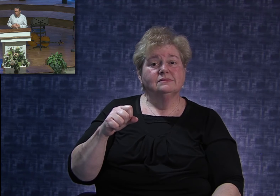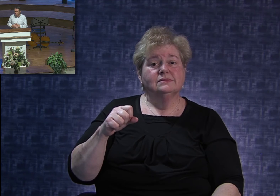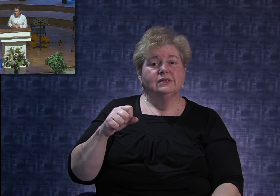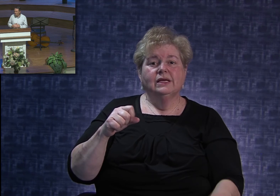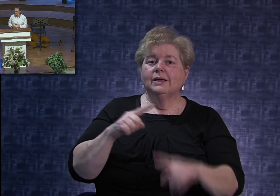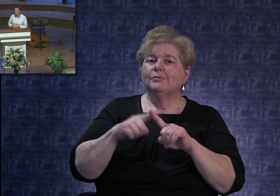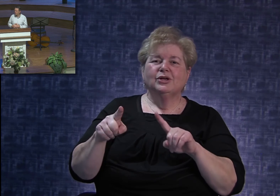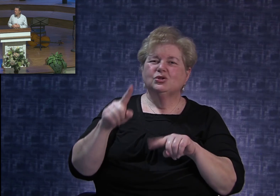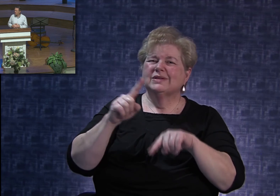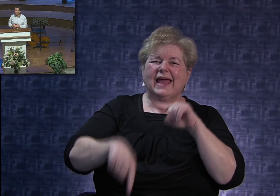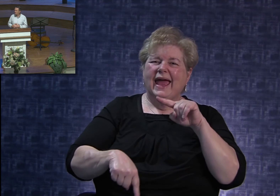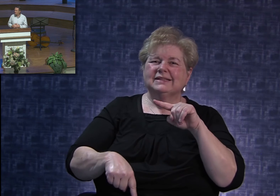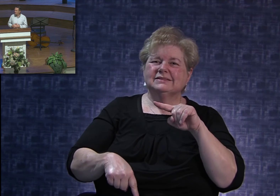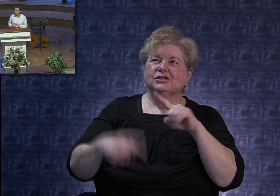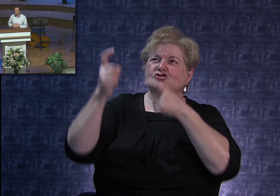But don't tame him.